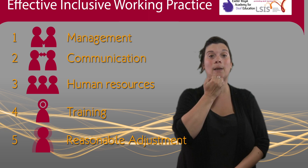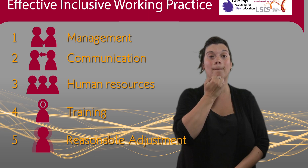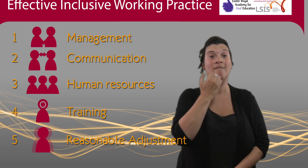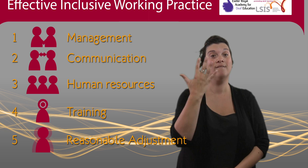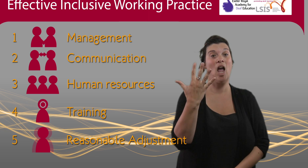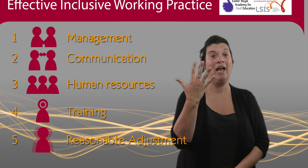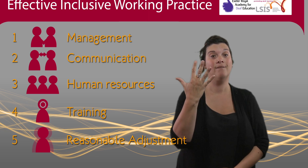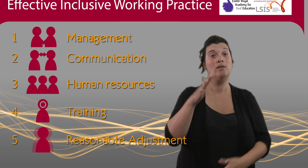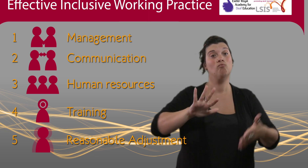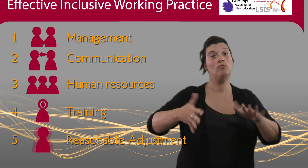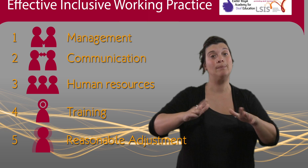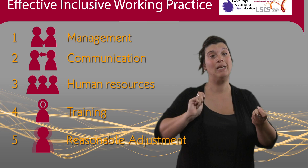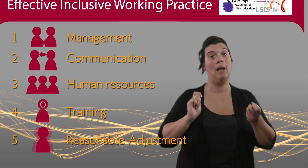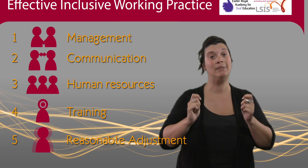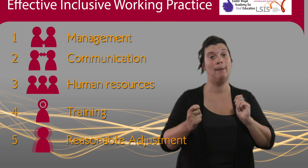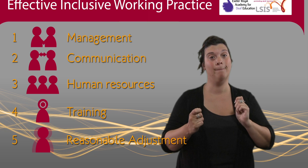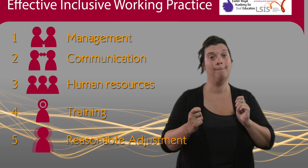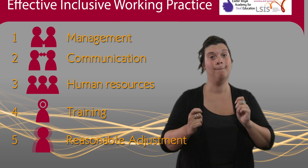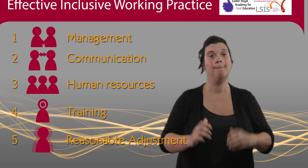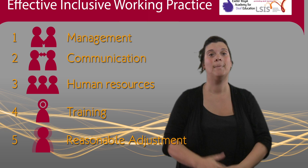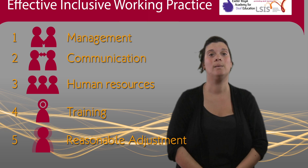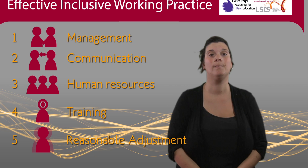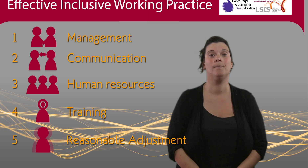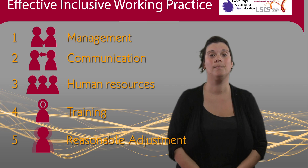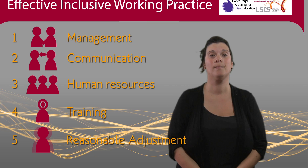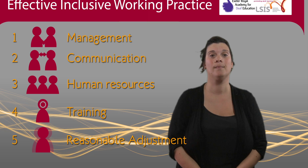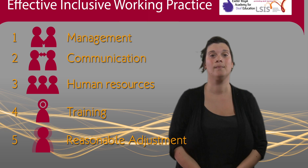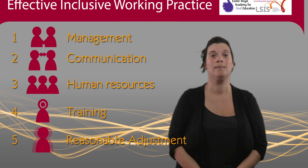number 5, appropriate adjustment.